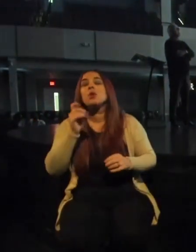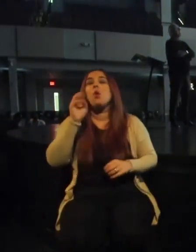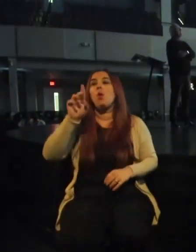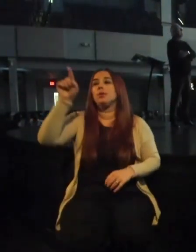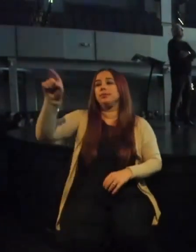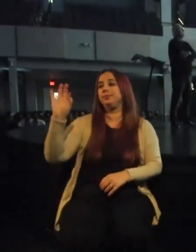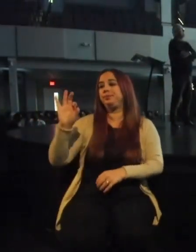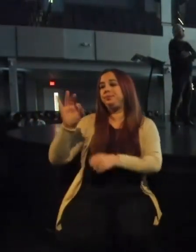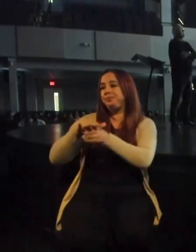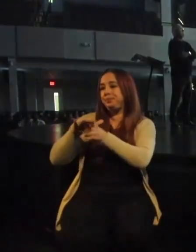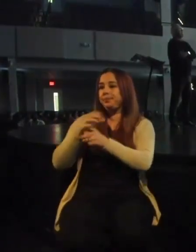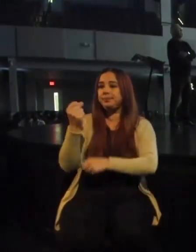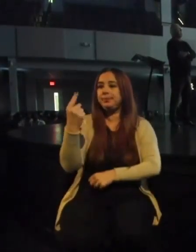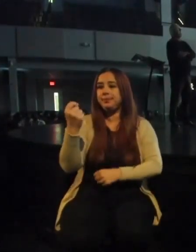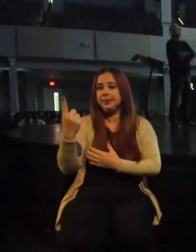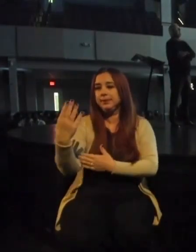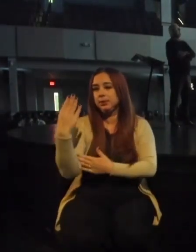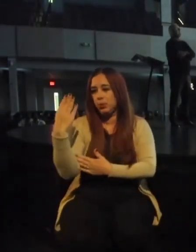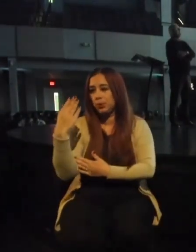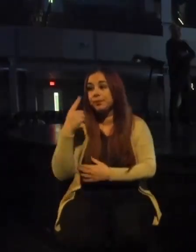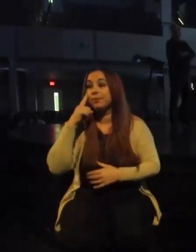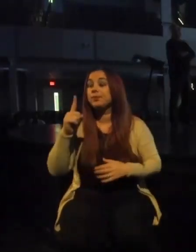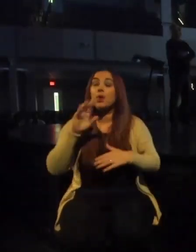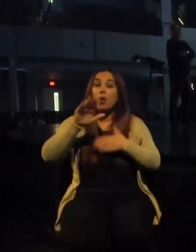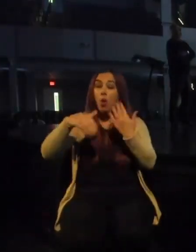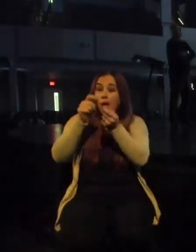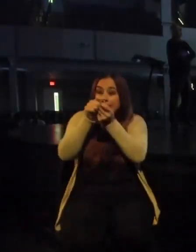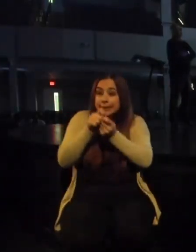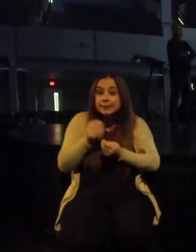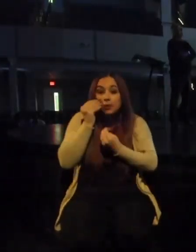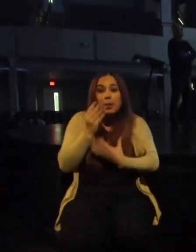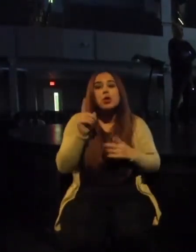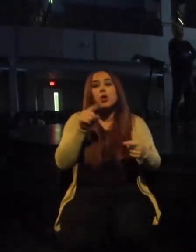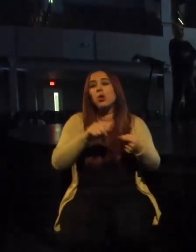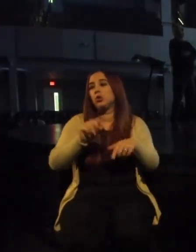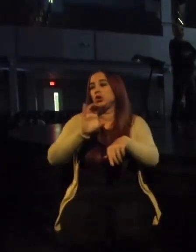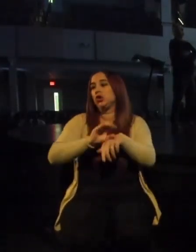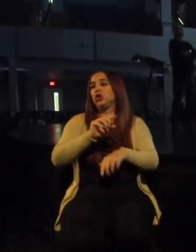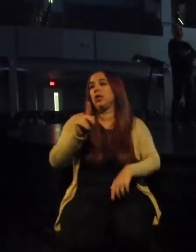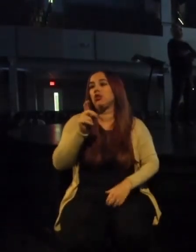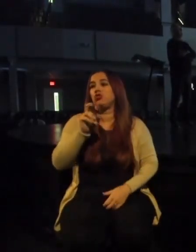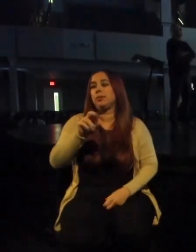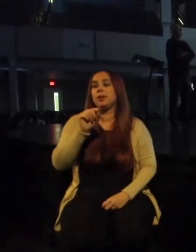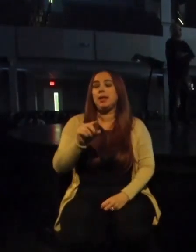our Frederick campus at 11 a.m. For all the details you need, visit